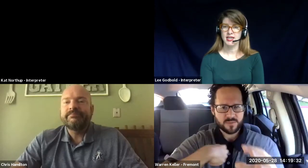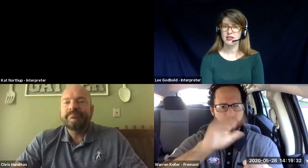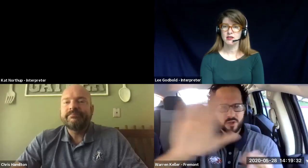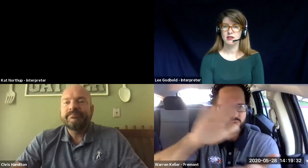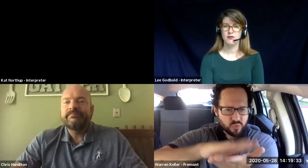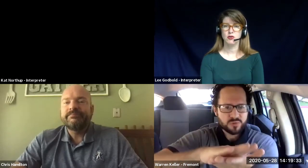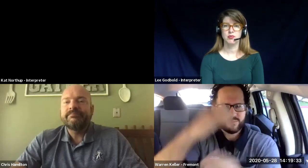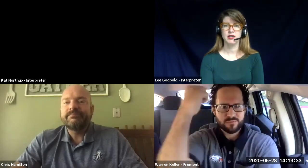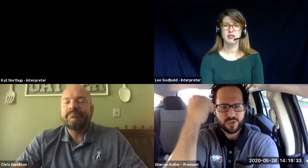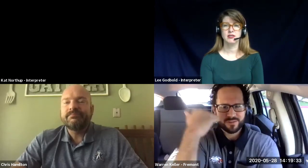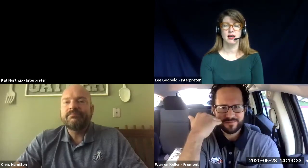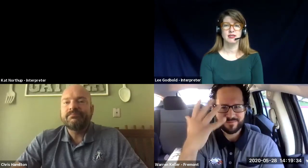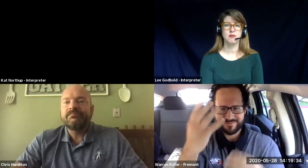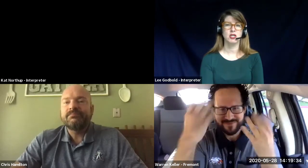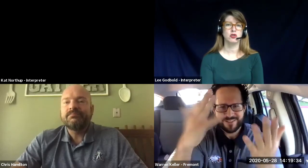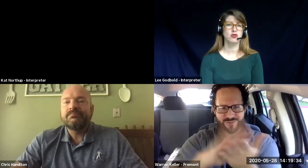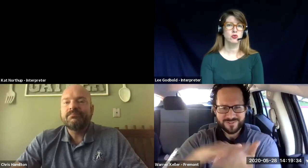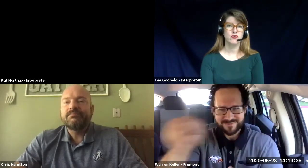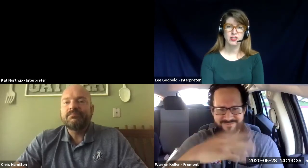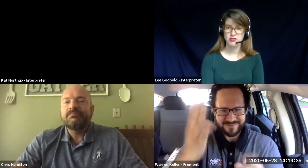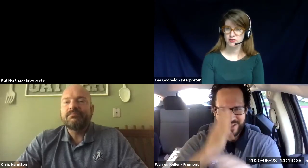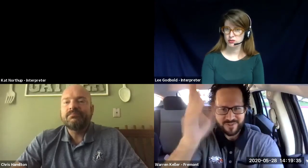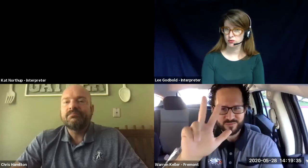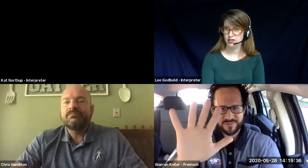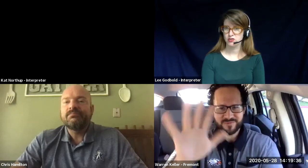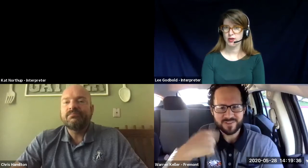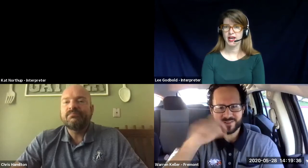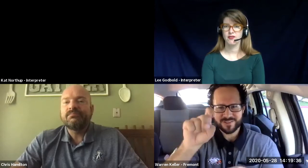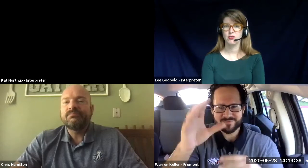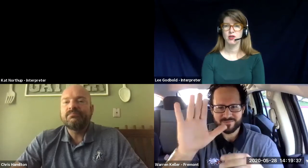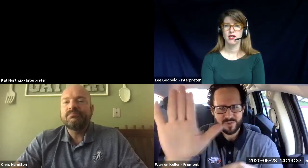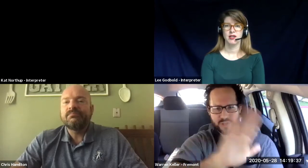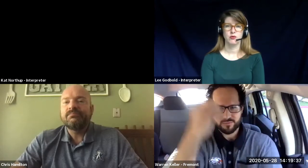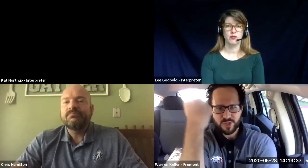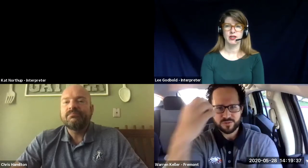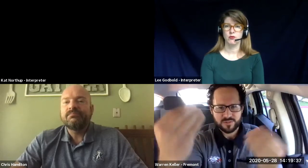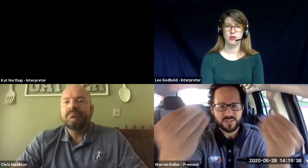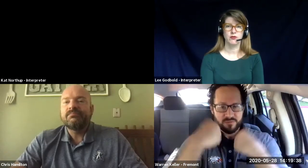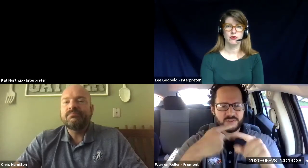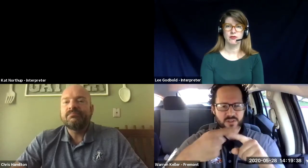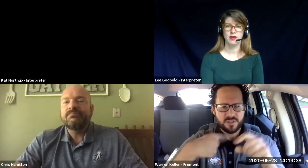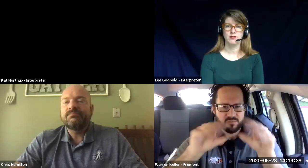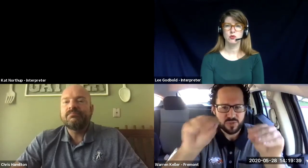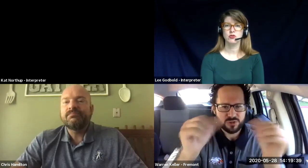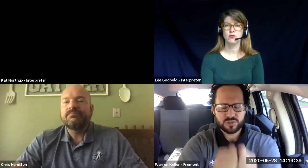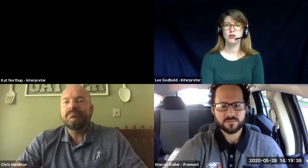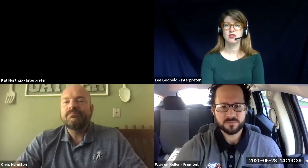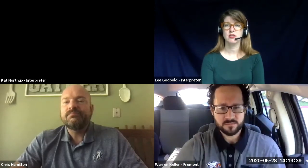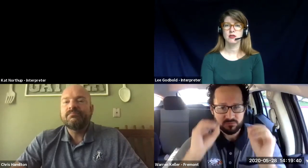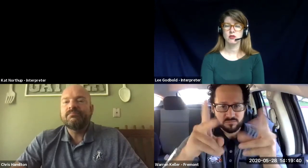data, if you could please send me your school records, individual records, what have you. I know we've probably got, what, over 35 schools. So if you could send those over